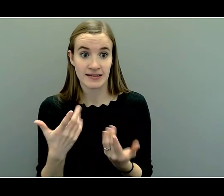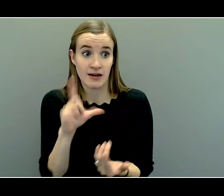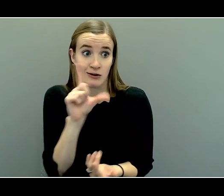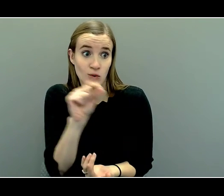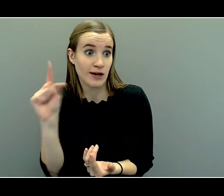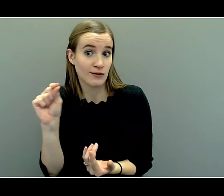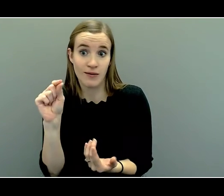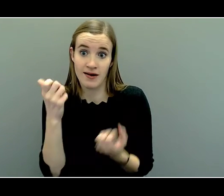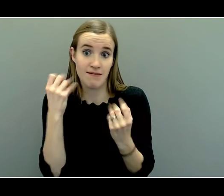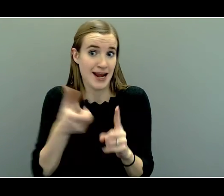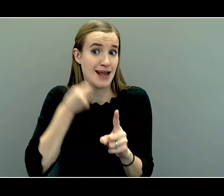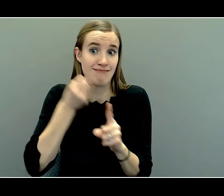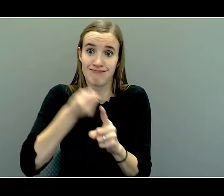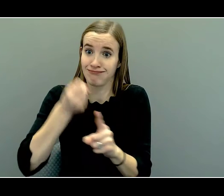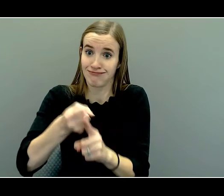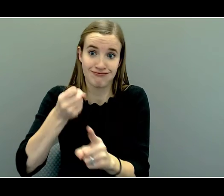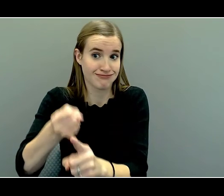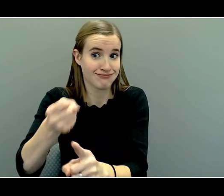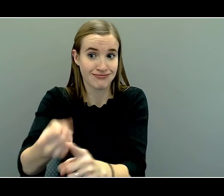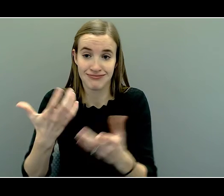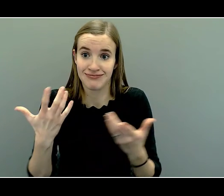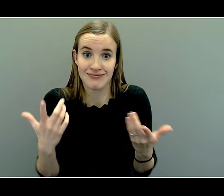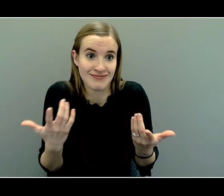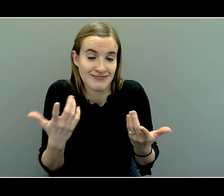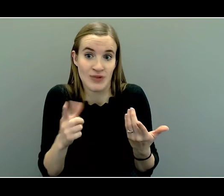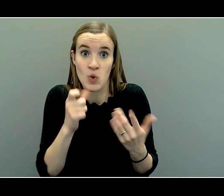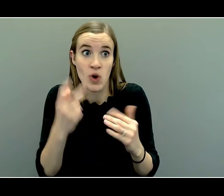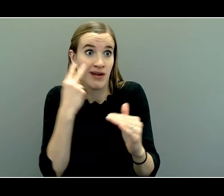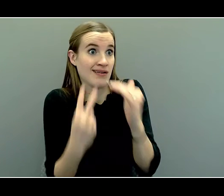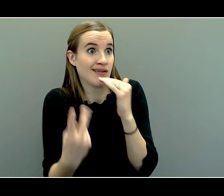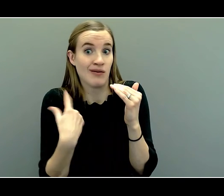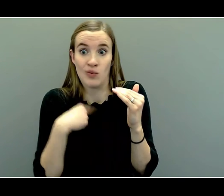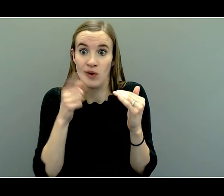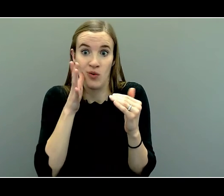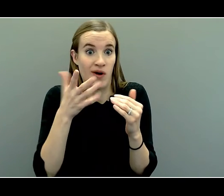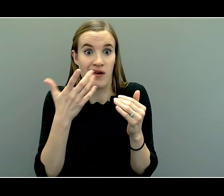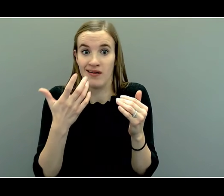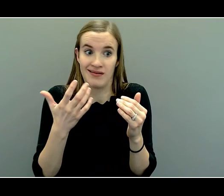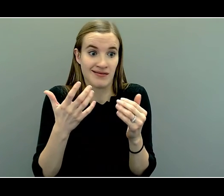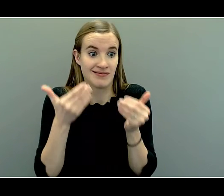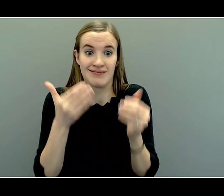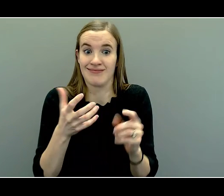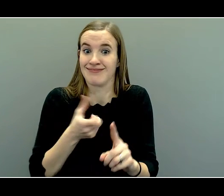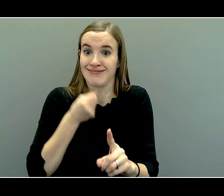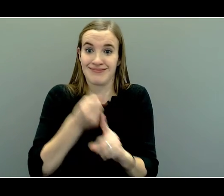everything, apparently. So who'd have thought we were going to have a pandemic and right. and